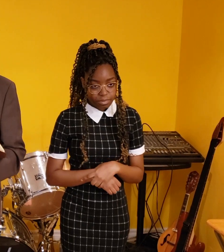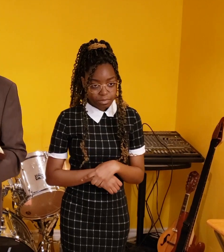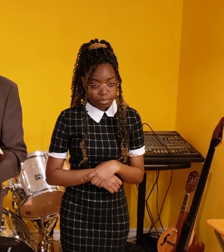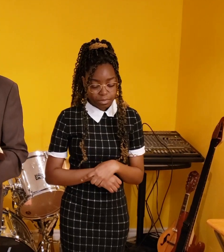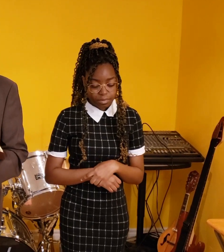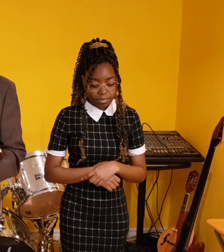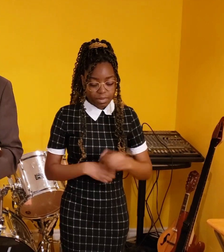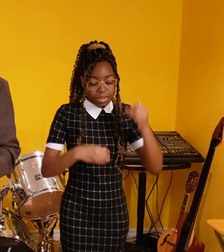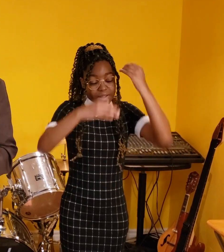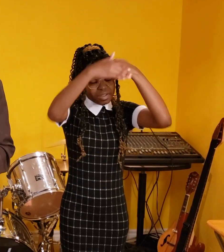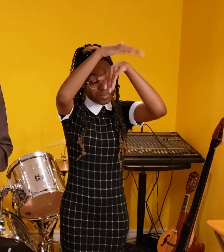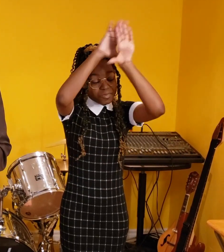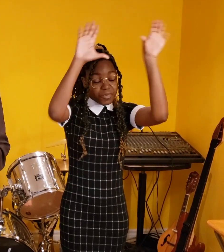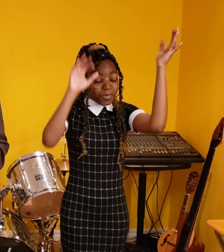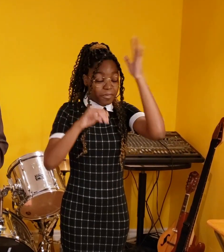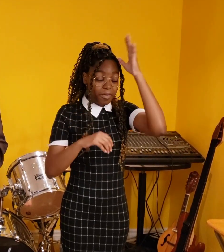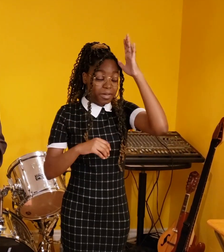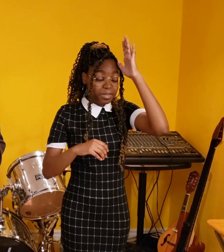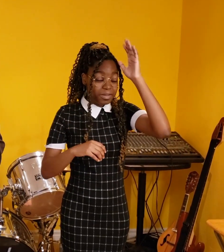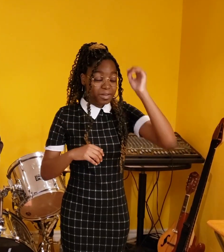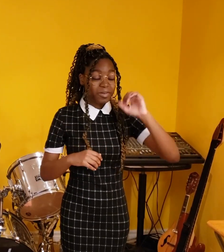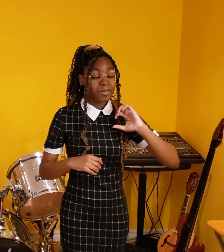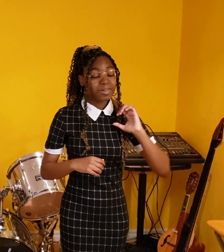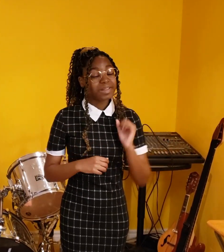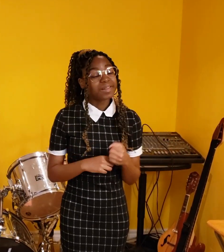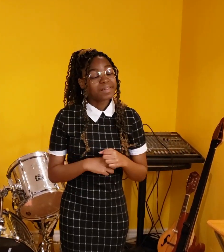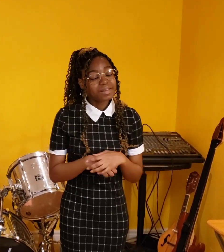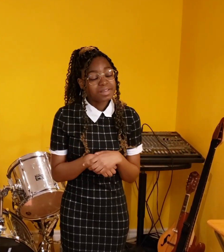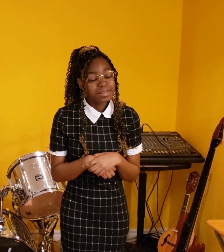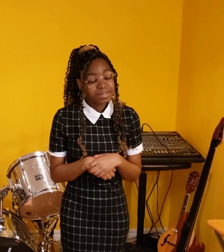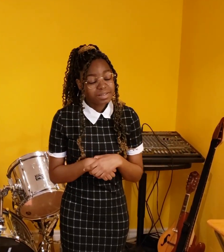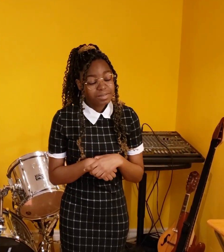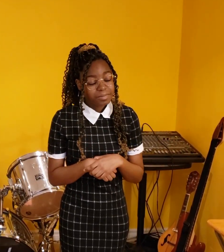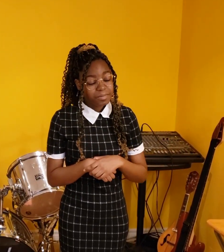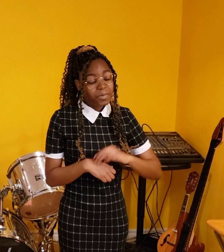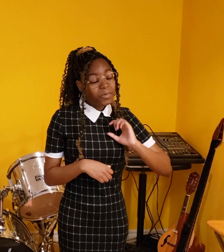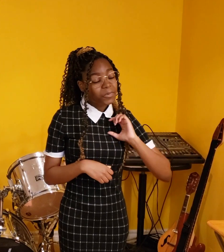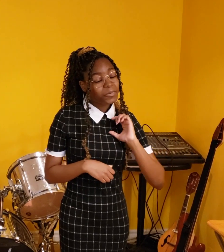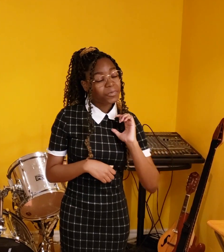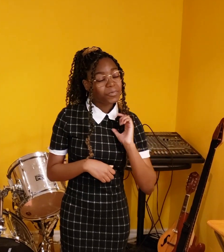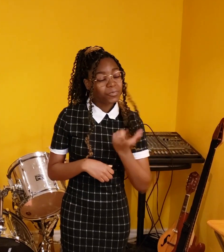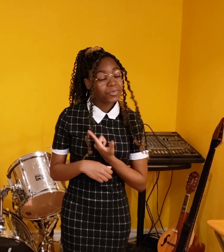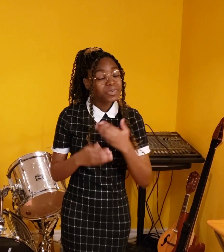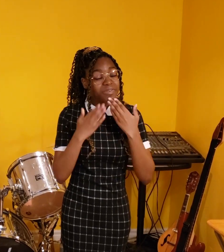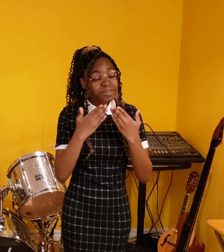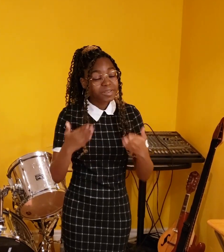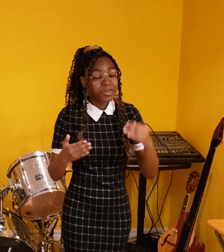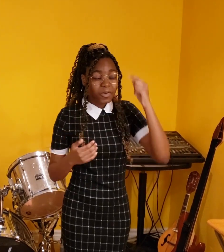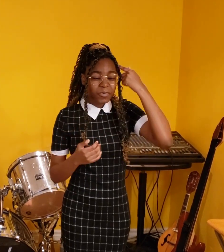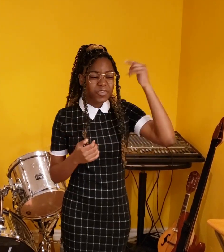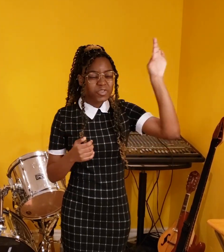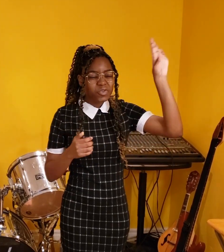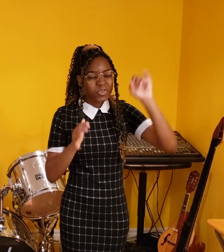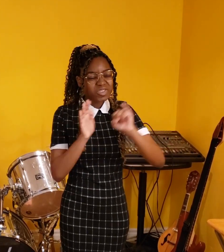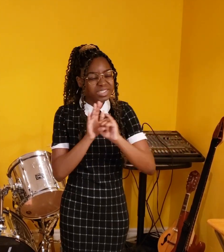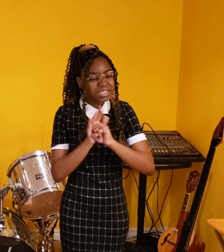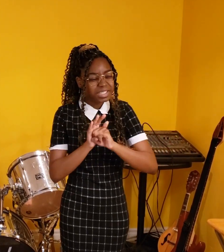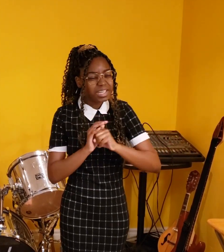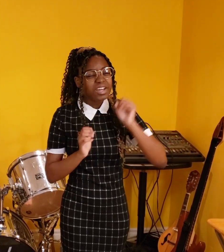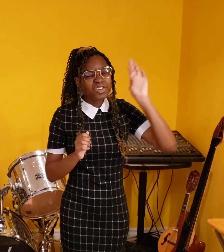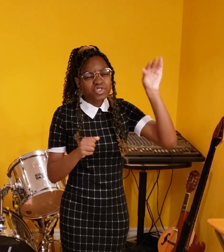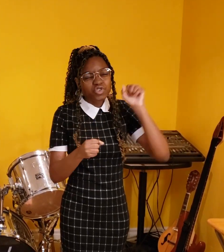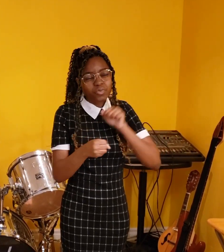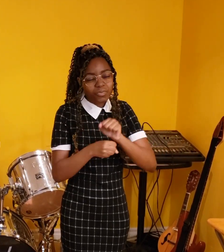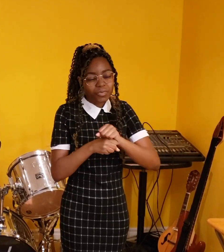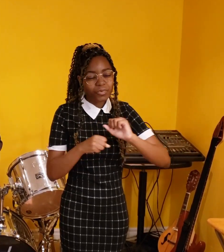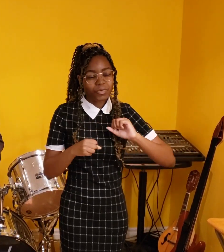Shall please pray. Heavenly Father, we come to you in the name of the Lord Jesus Christ. We are grateful for who you are and for what you've been doing in our